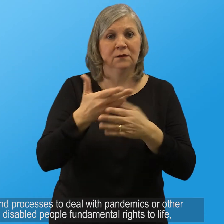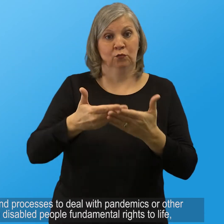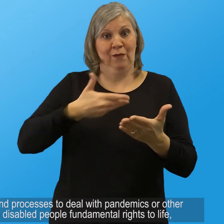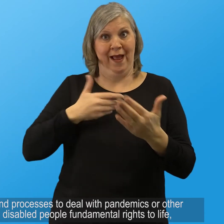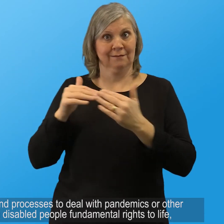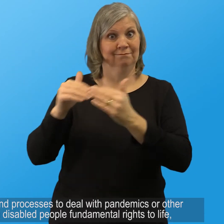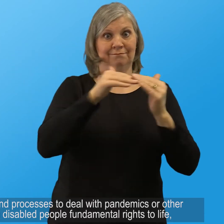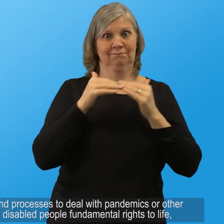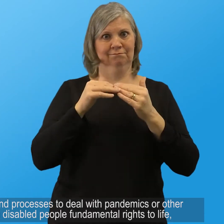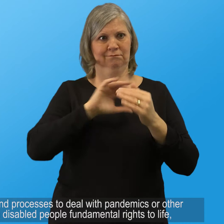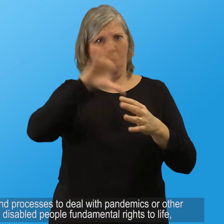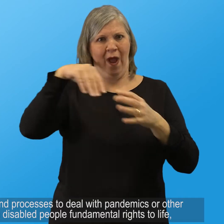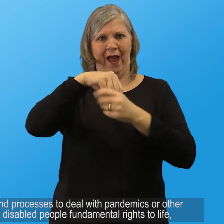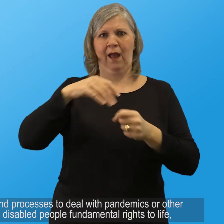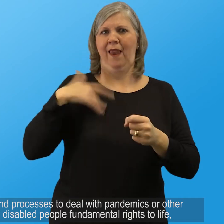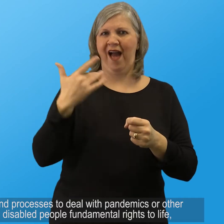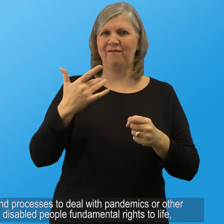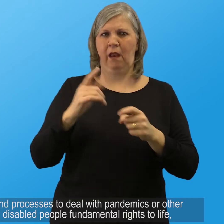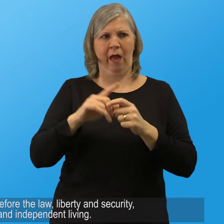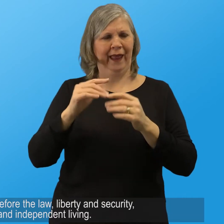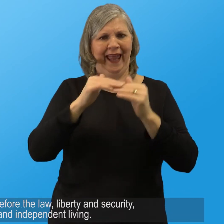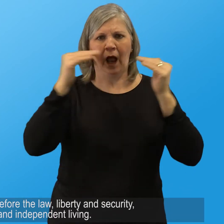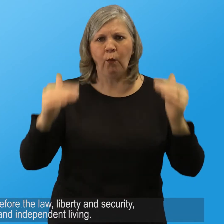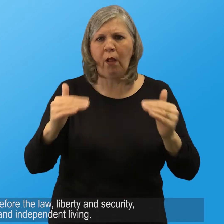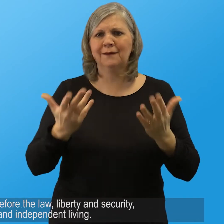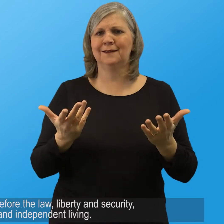fundamental rights to life, equal recognition before the law,